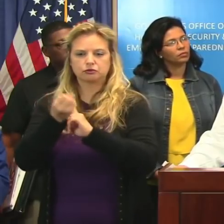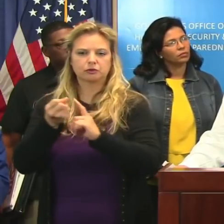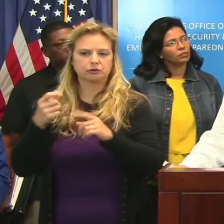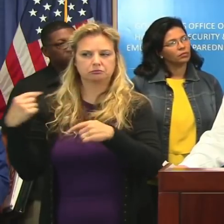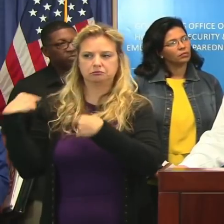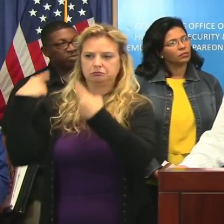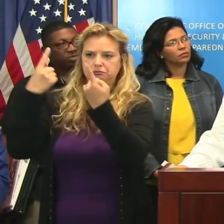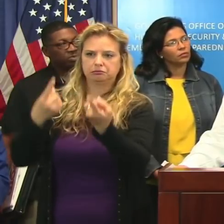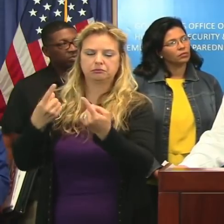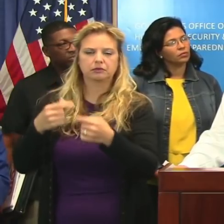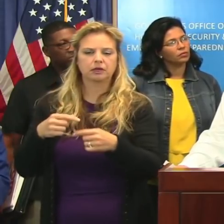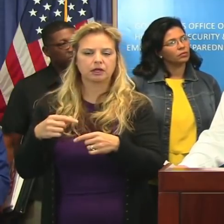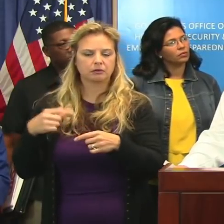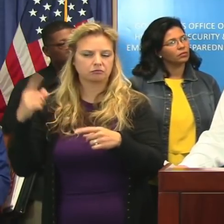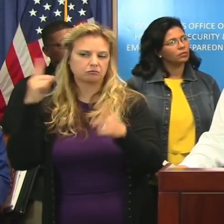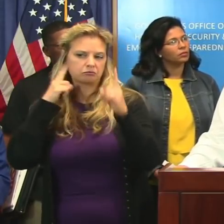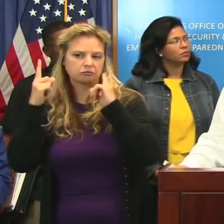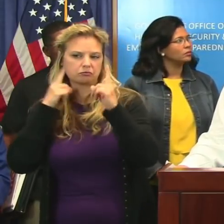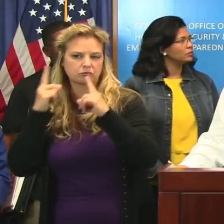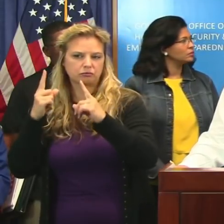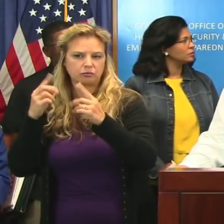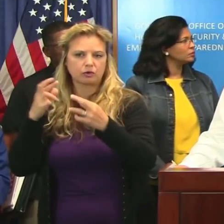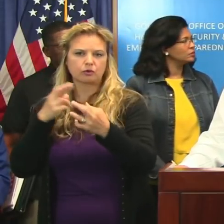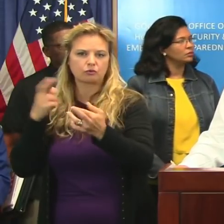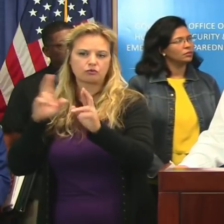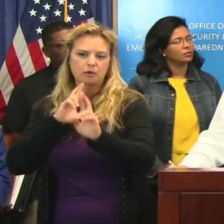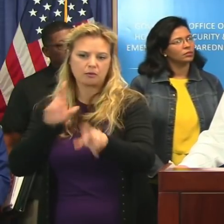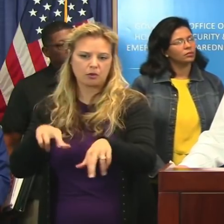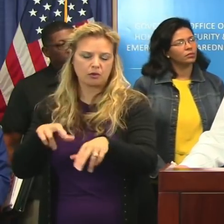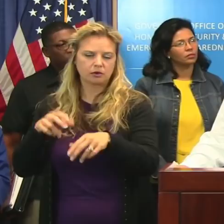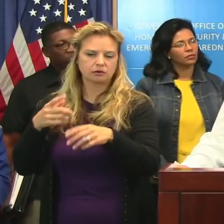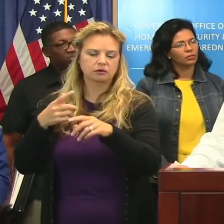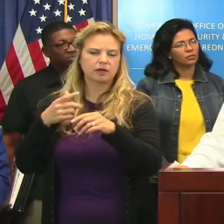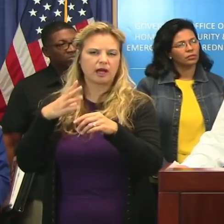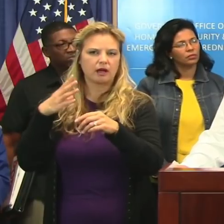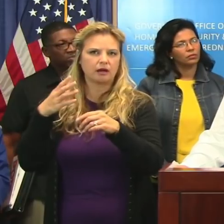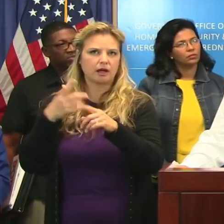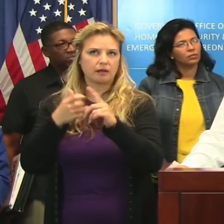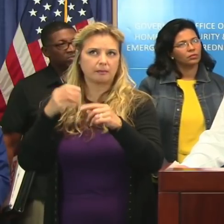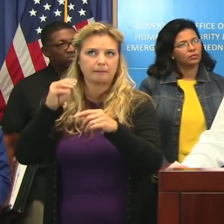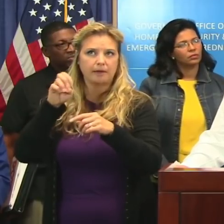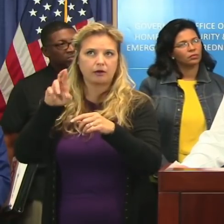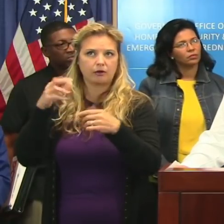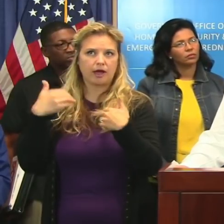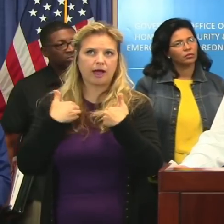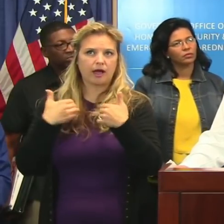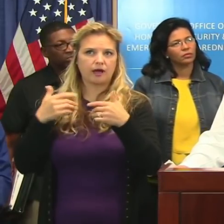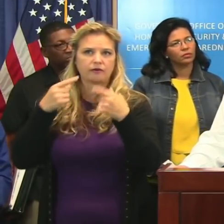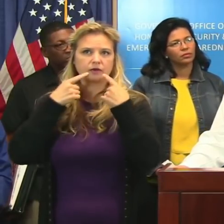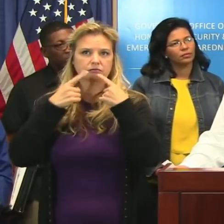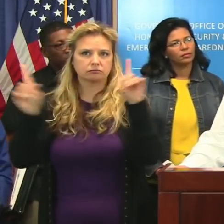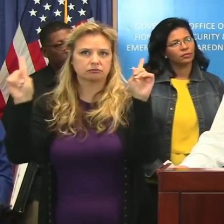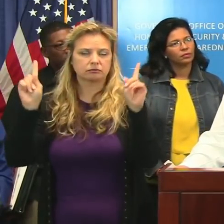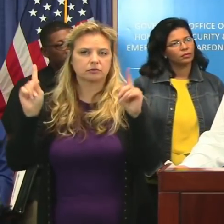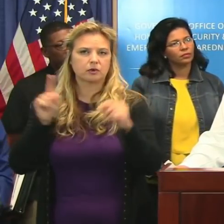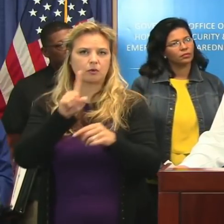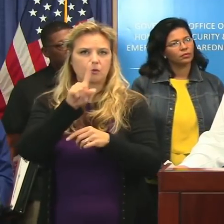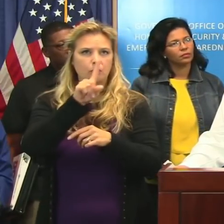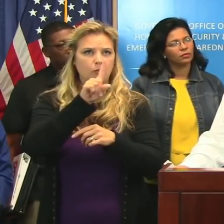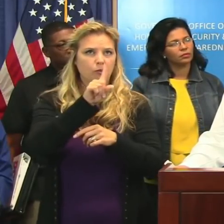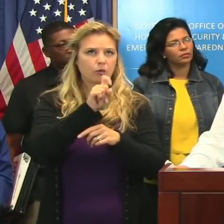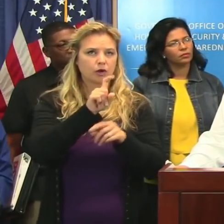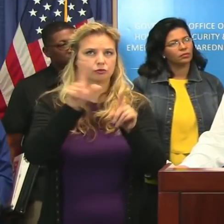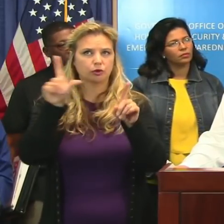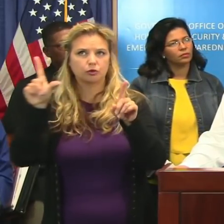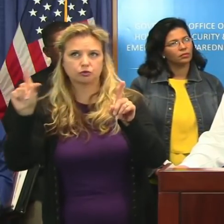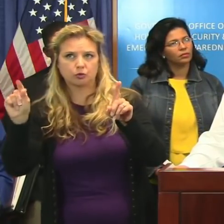New Orleans, if I'm not mistaken, and I know that the mayor earlier today had a press conference, I think 116 out of 120 pumps